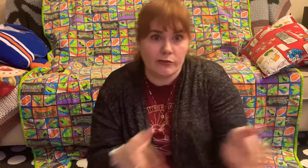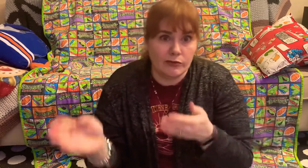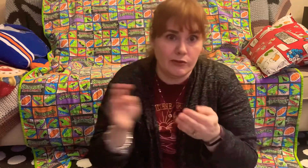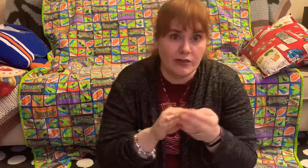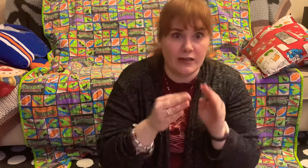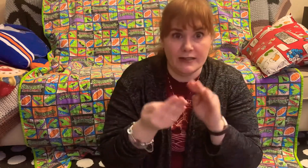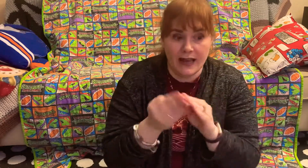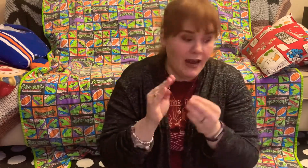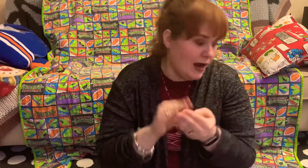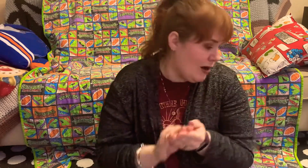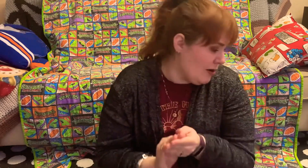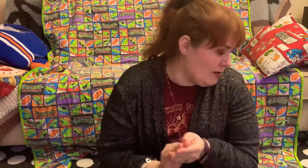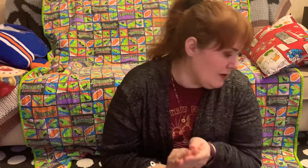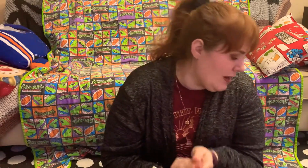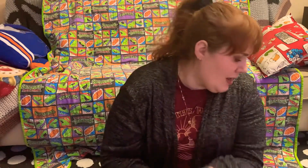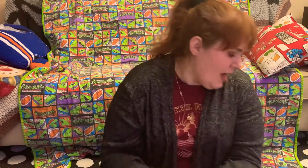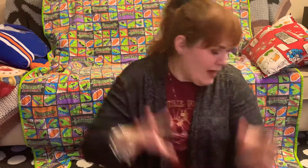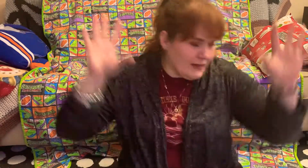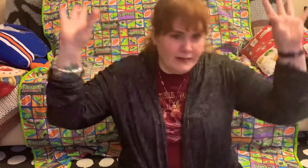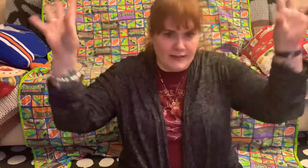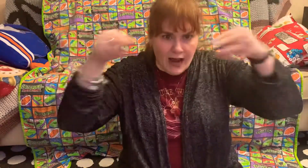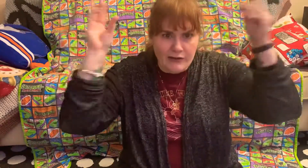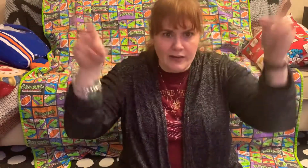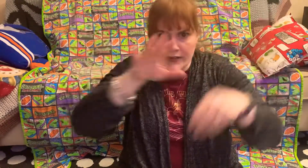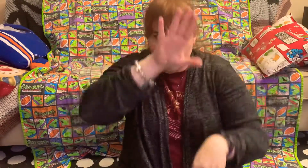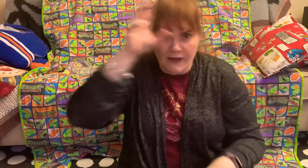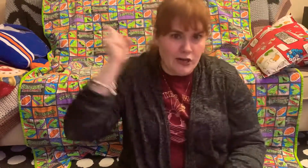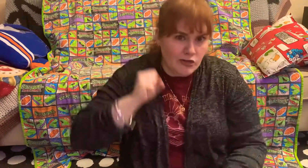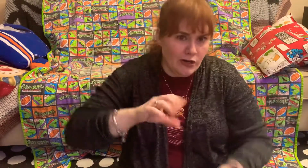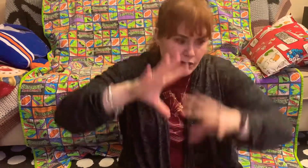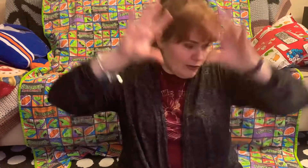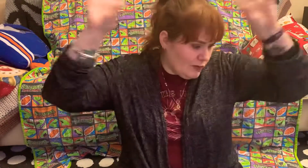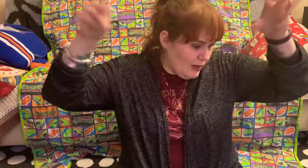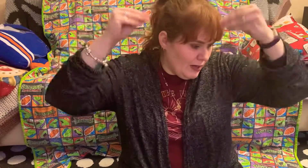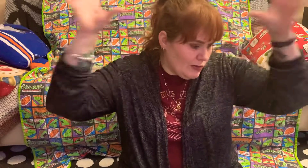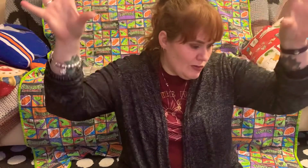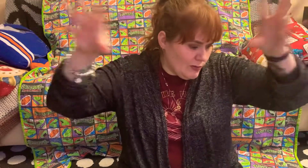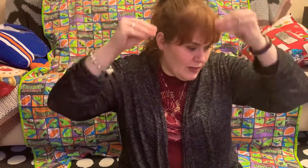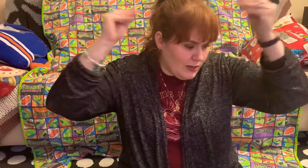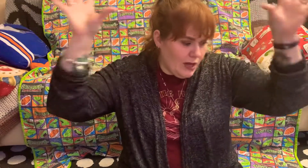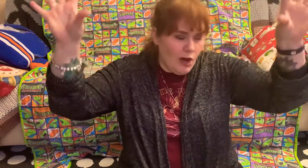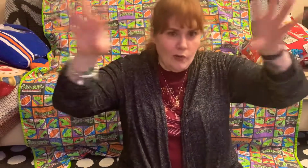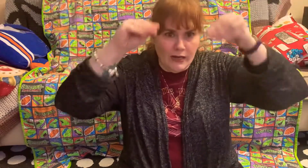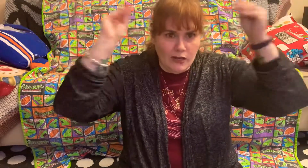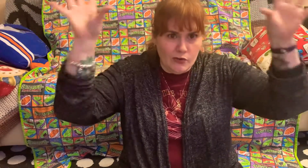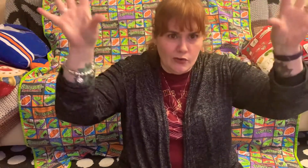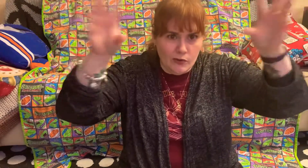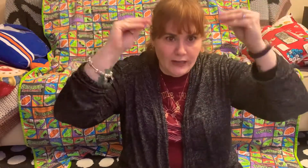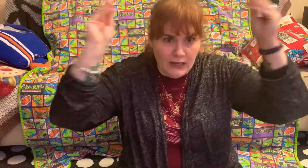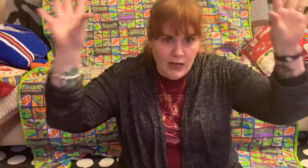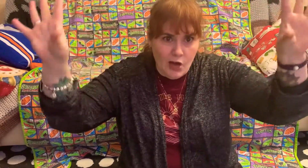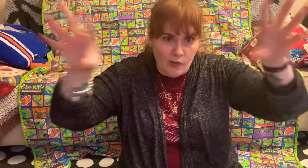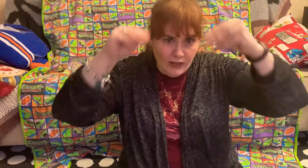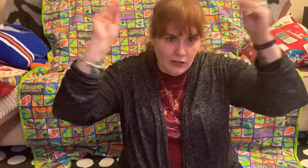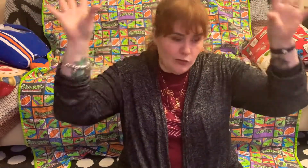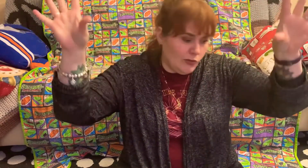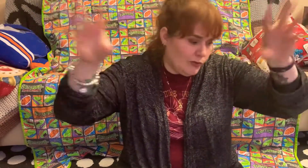the town. The siren on the fire truck goes wee-oo-wee, wee-oo-wee, wee-oo-wee.